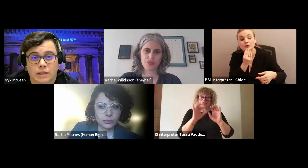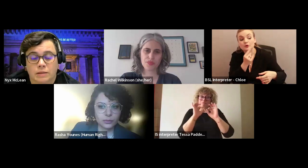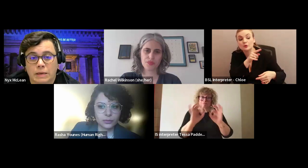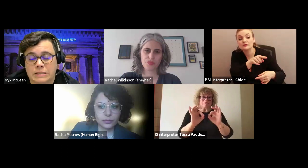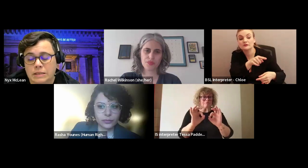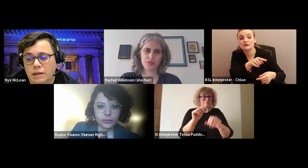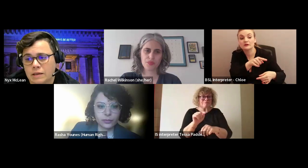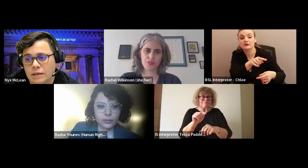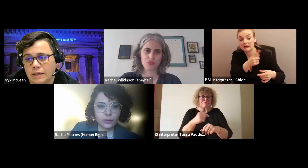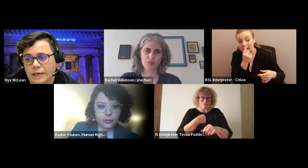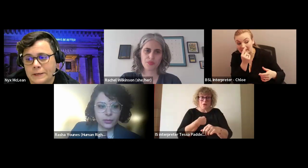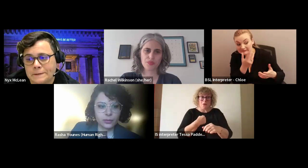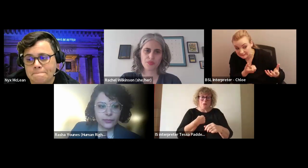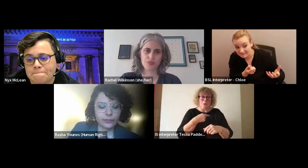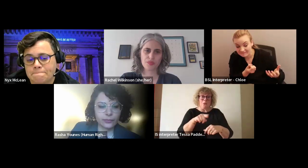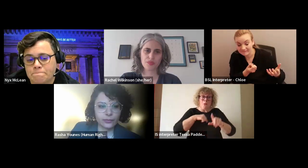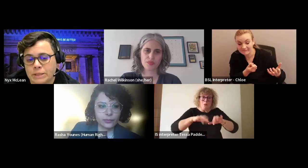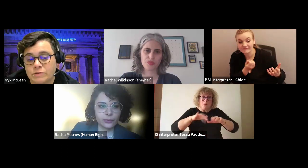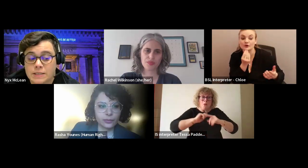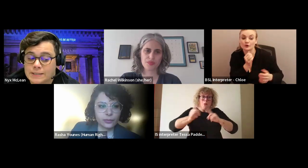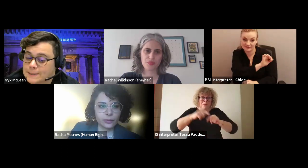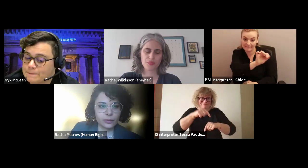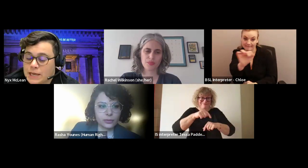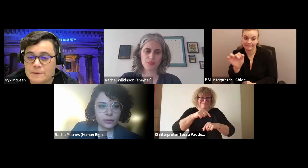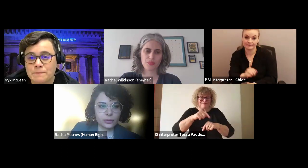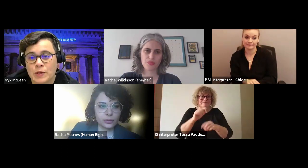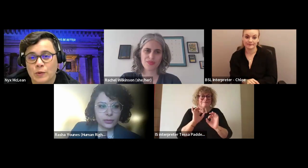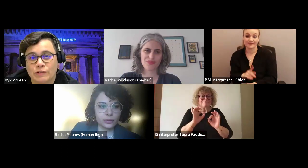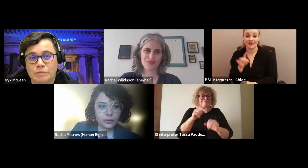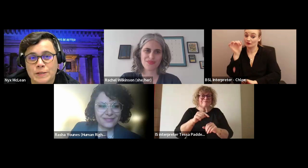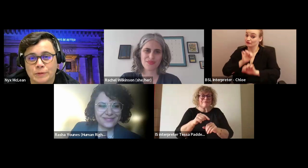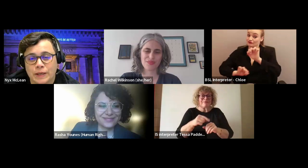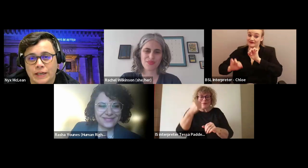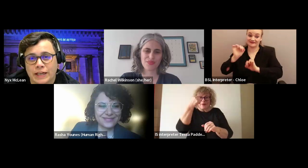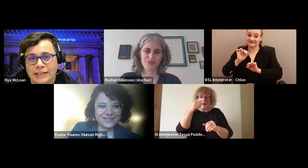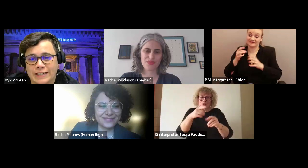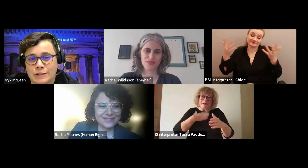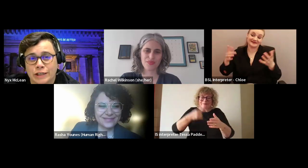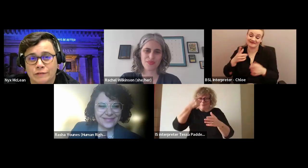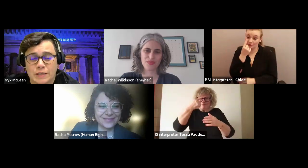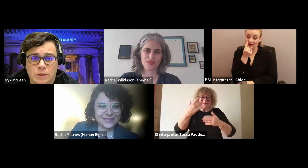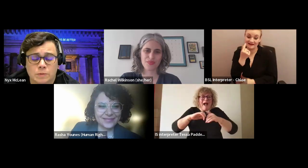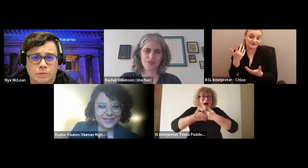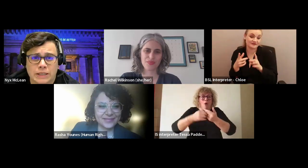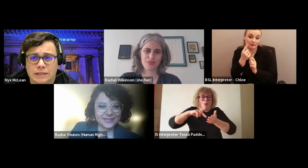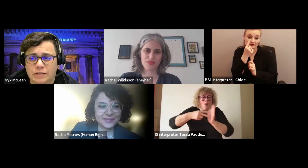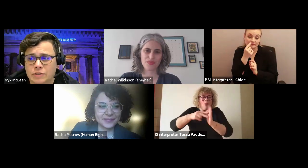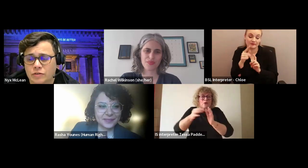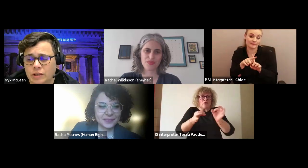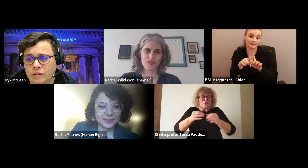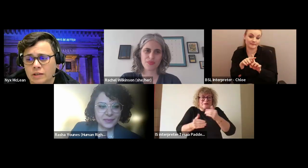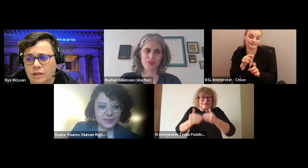tech capacity there. But resistance wherever possible, and as creatively as possible, because